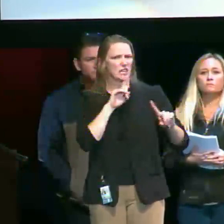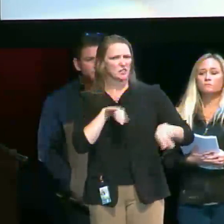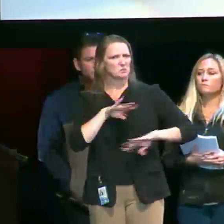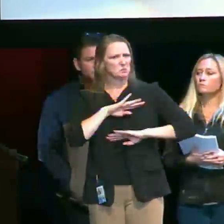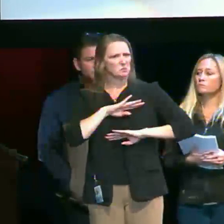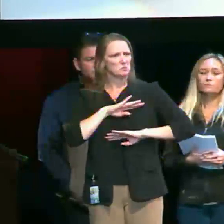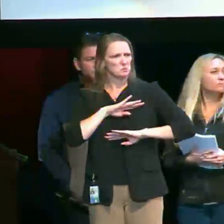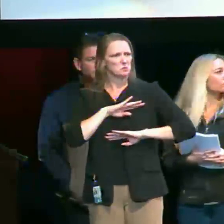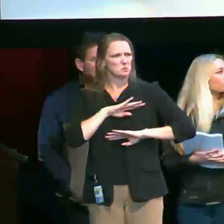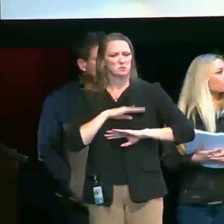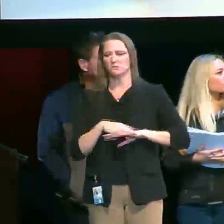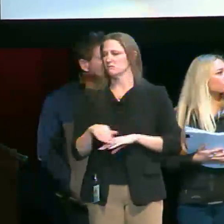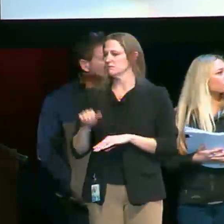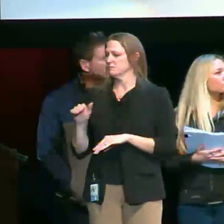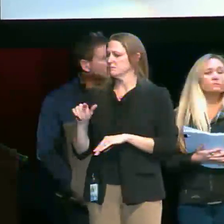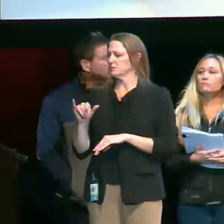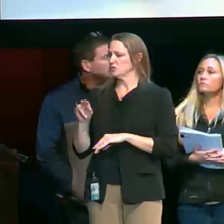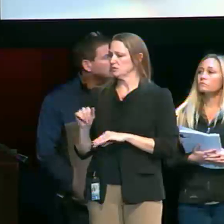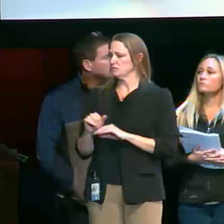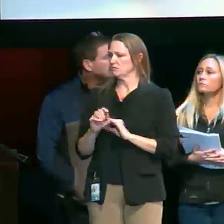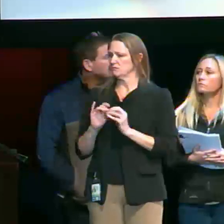covered.